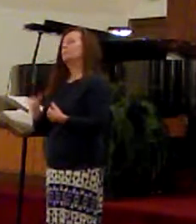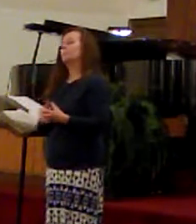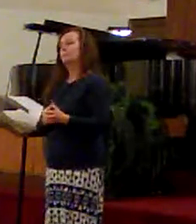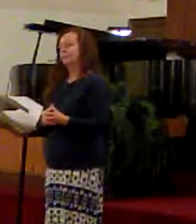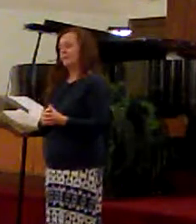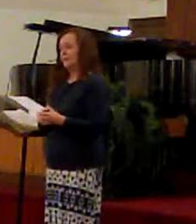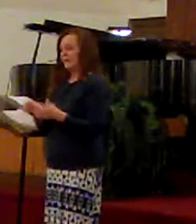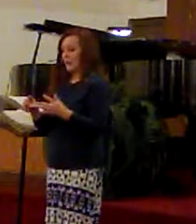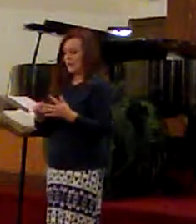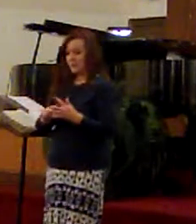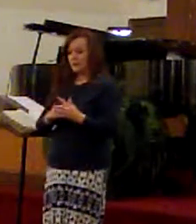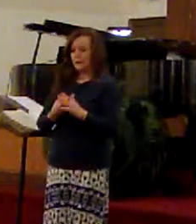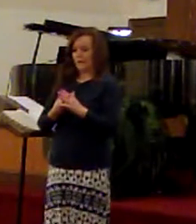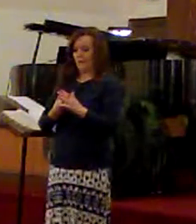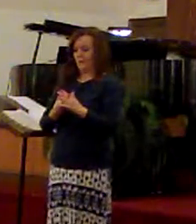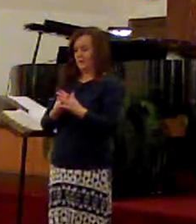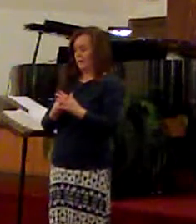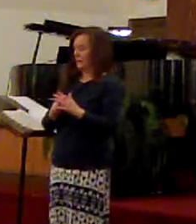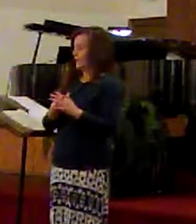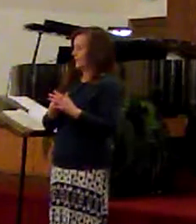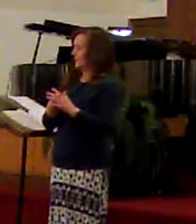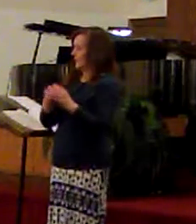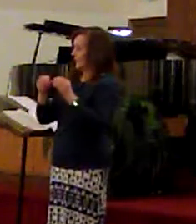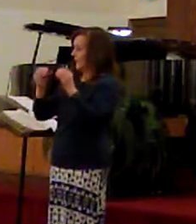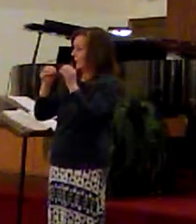and he begins to explain the passage to them.